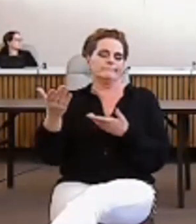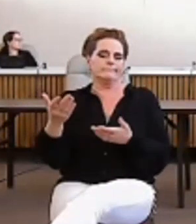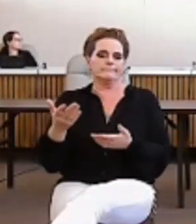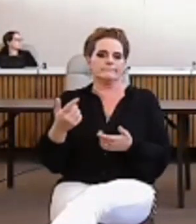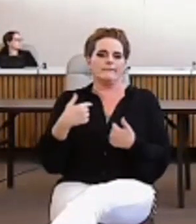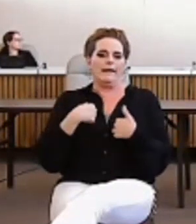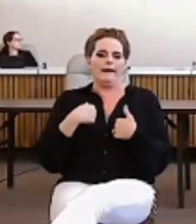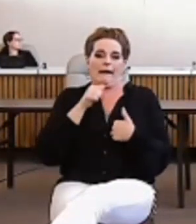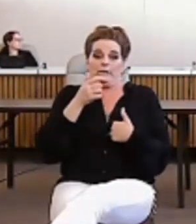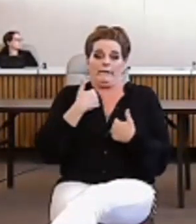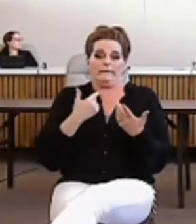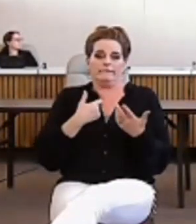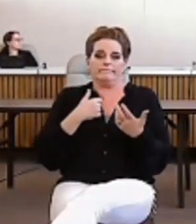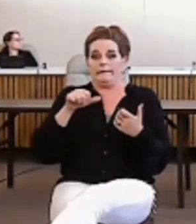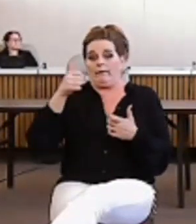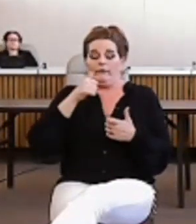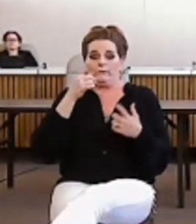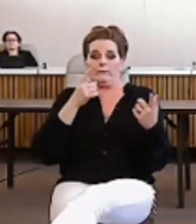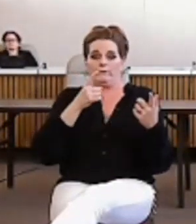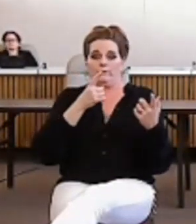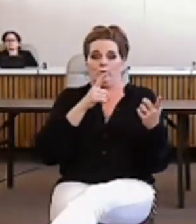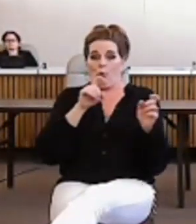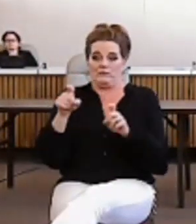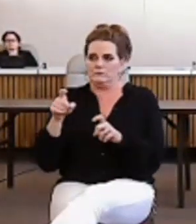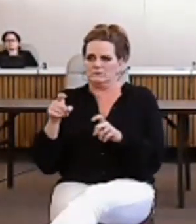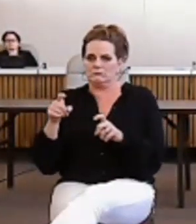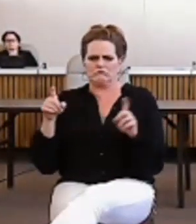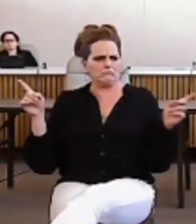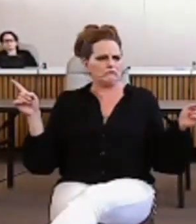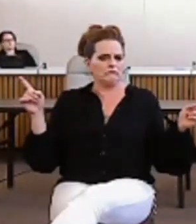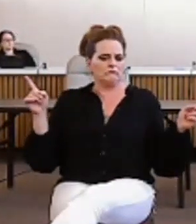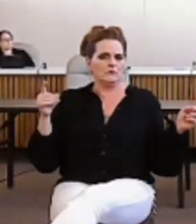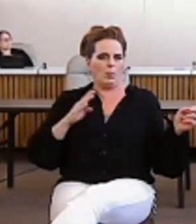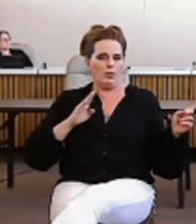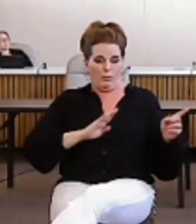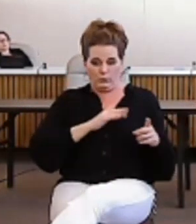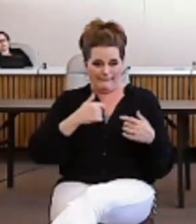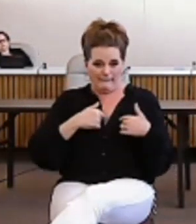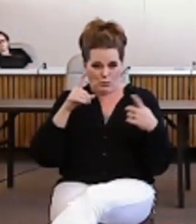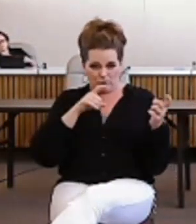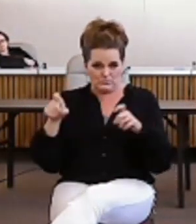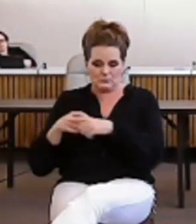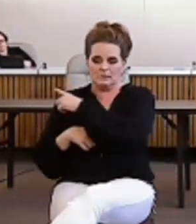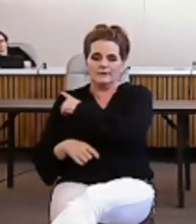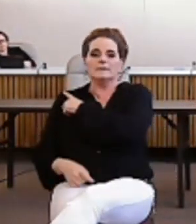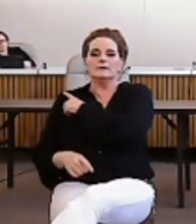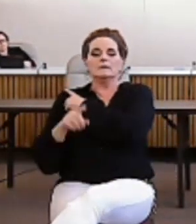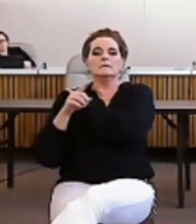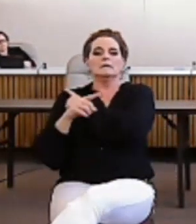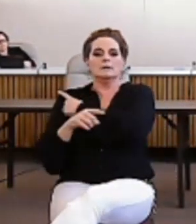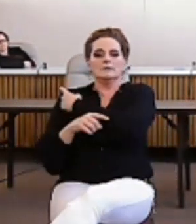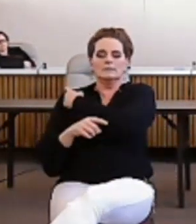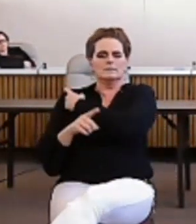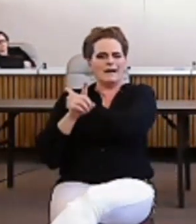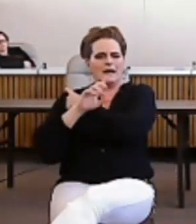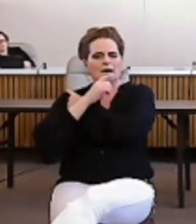I don't have any additional questions. I don't know if any fellow board members have any questions. I do. Are you going